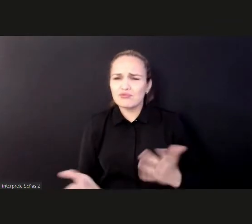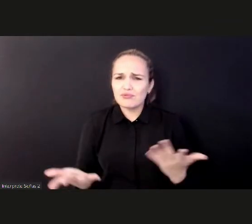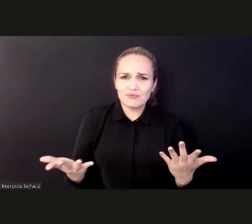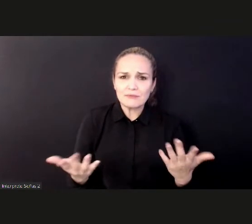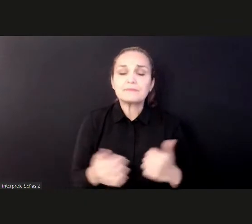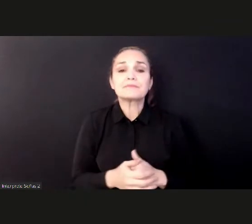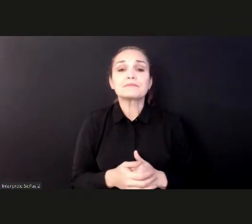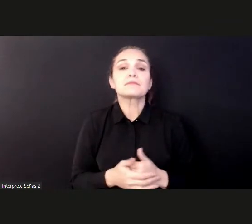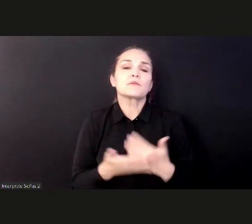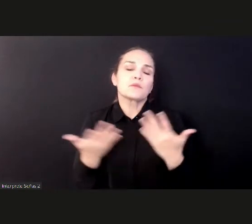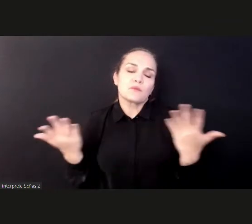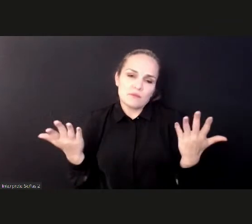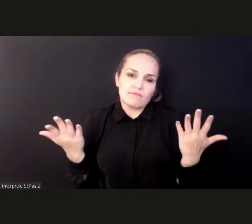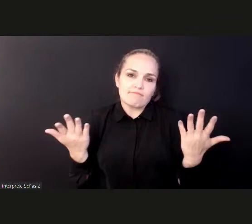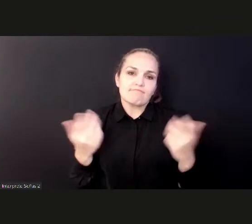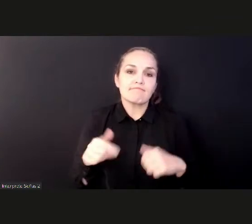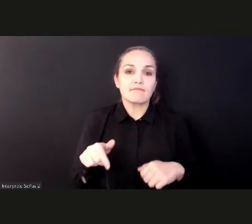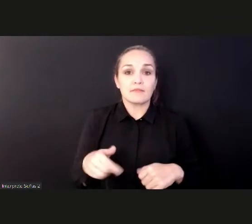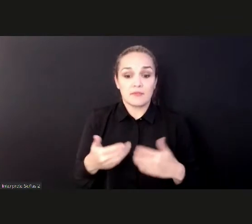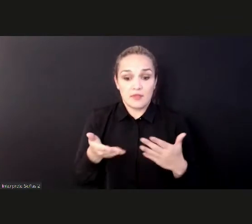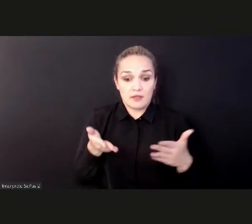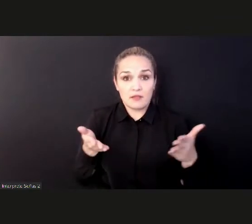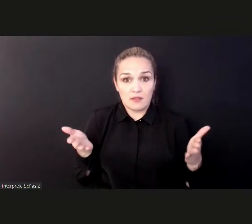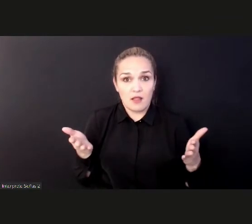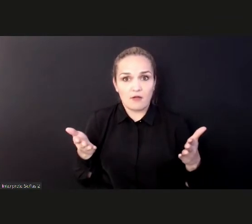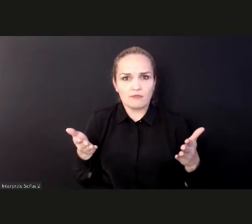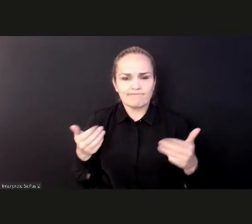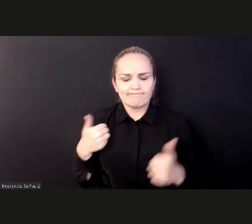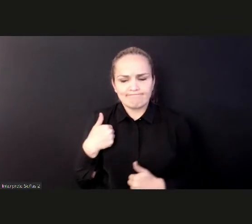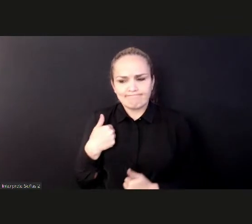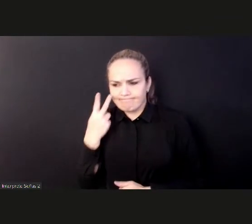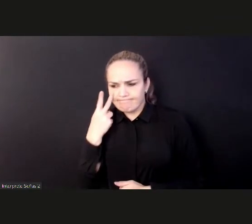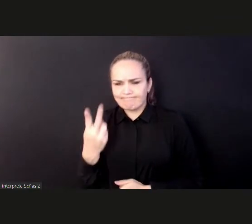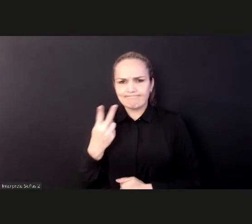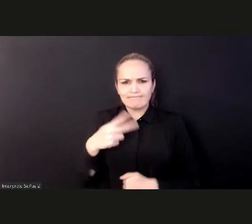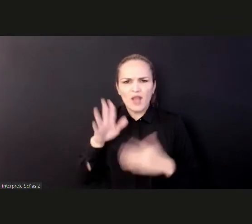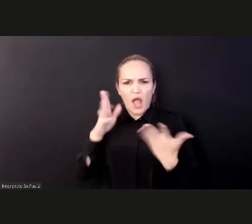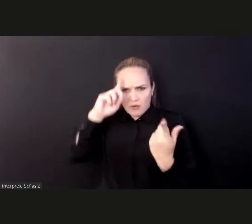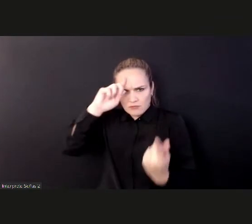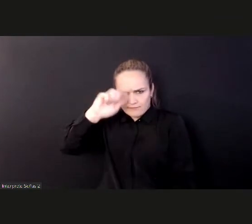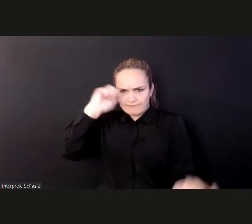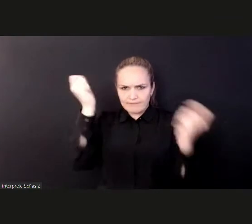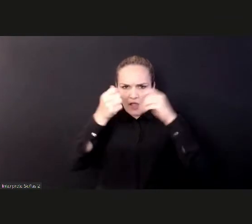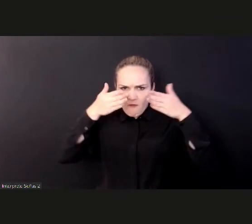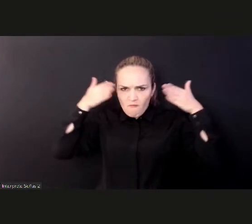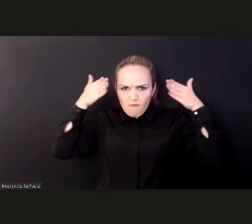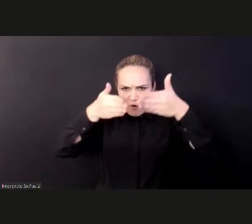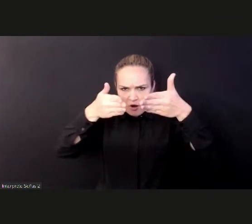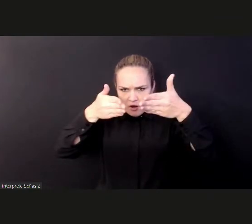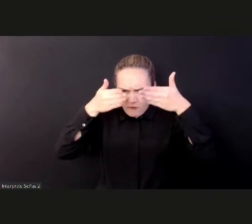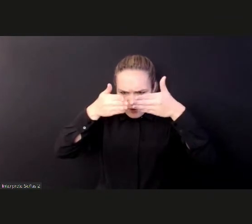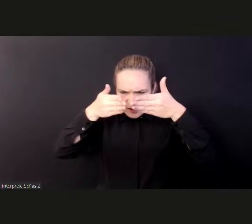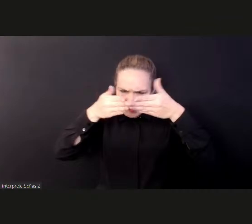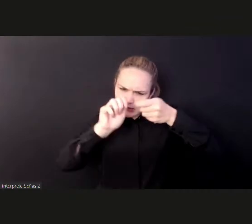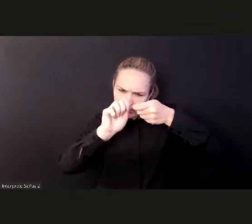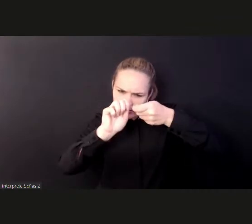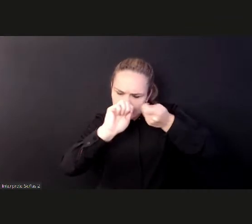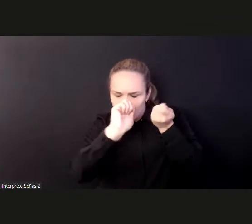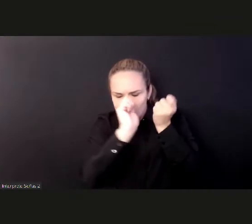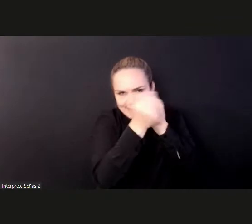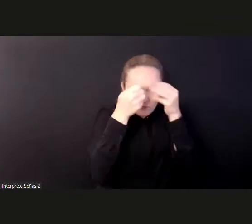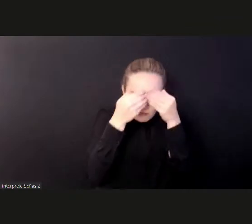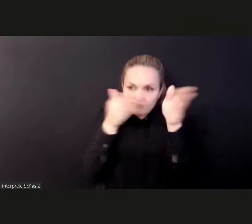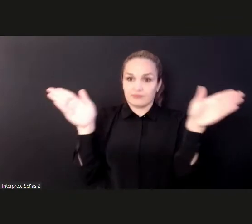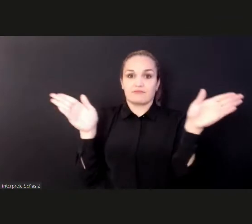to rethink the approach in terms of community-based development. And one of the things we're looking at also to rethink the products